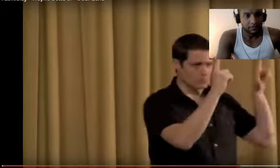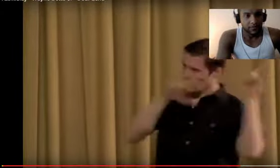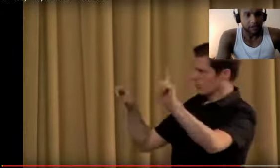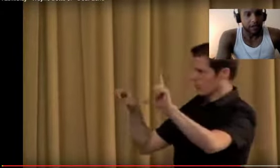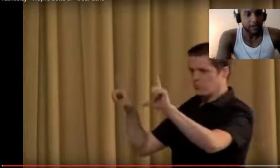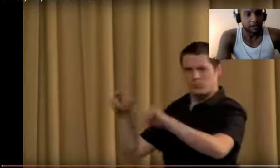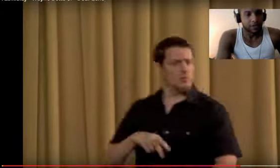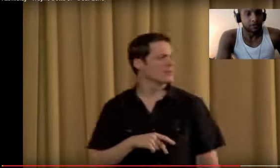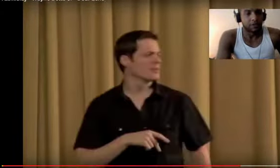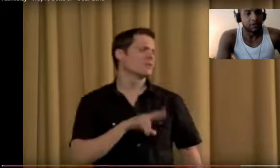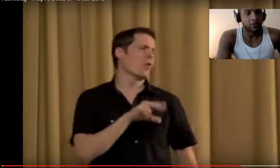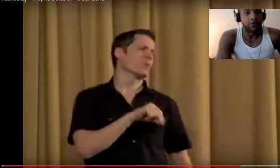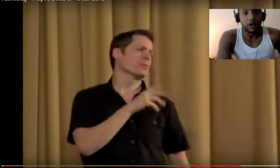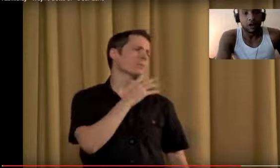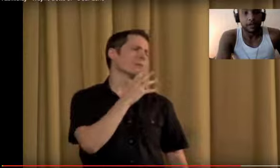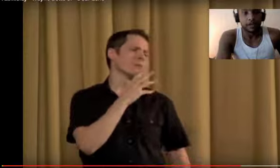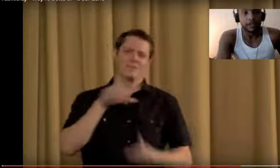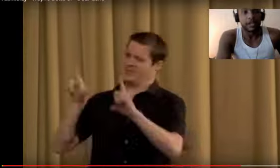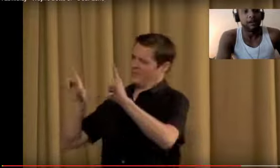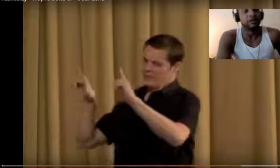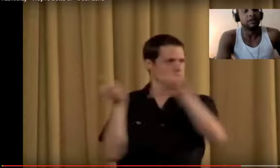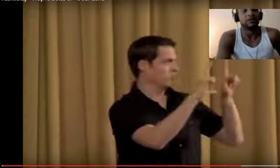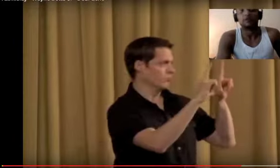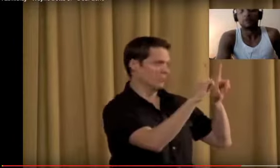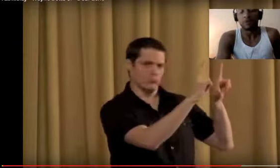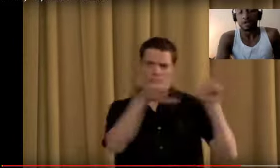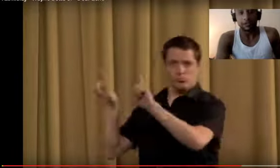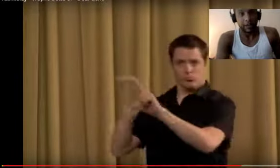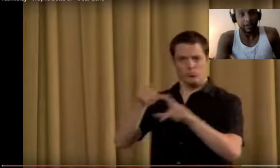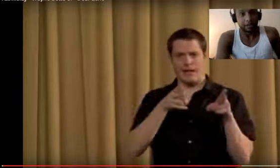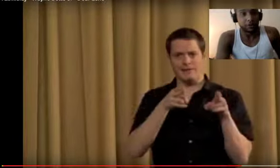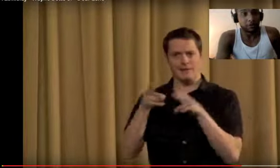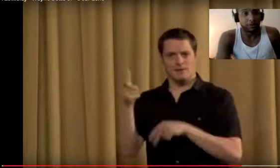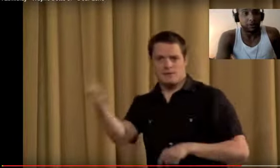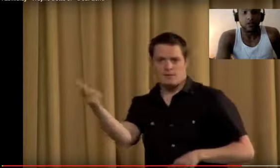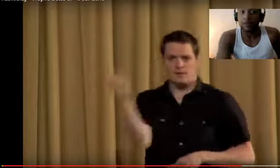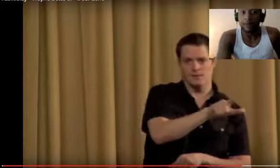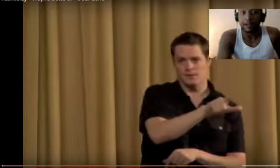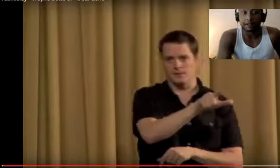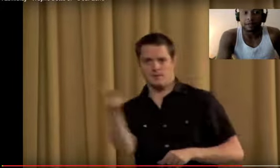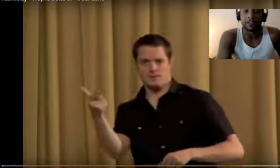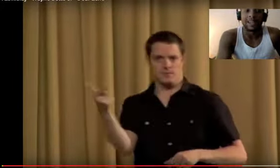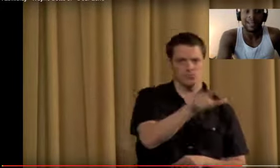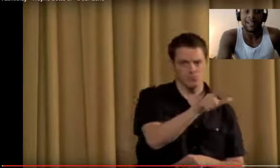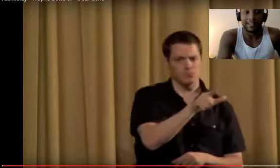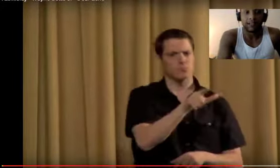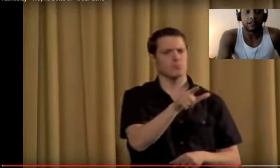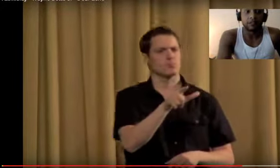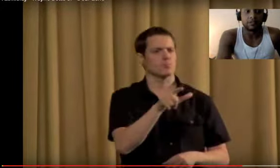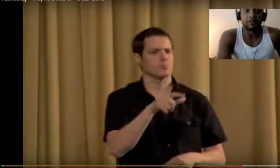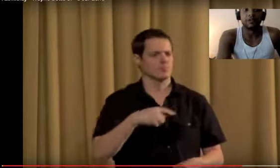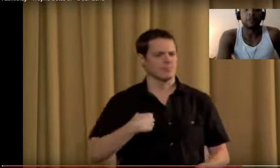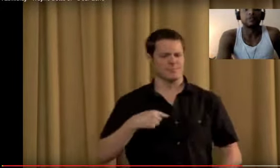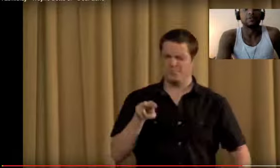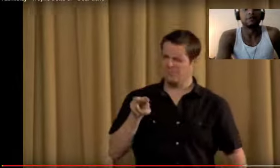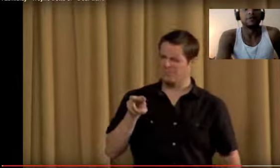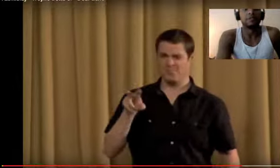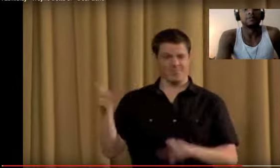So you have a shot of someone talking, and then you can pan to another person going back and forth and editing. So it's a bit